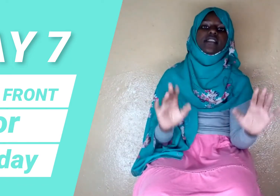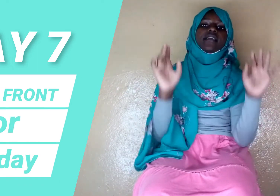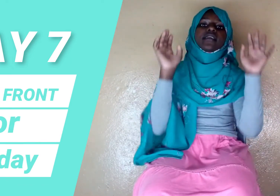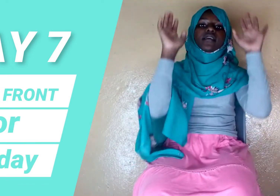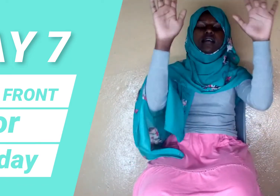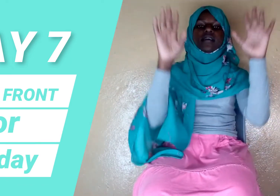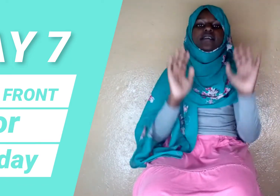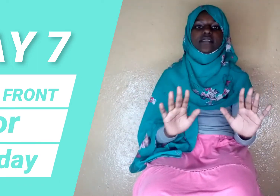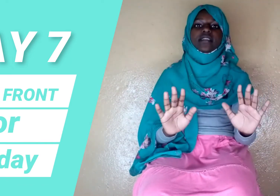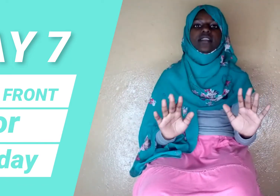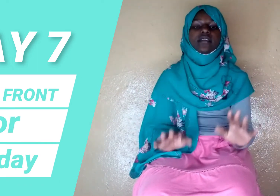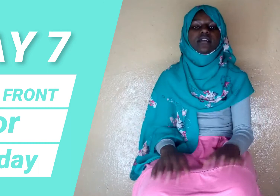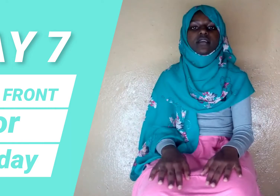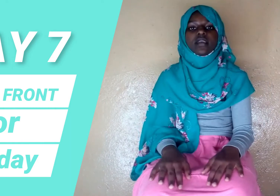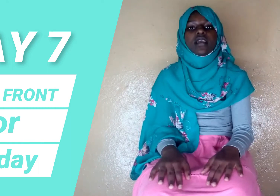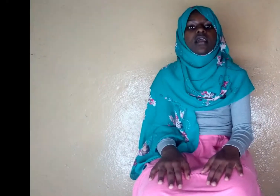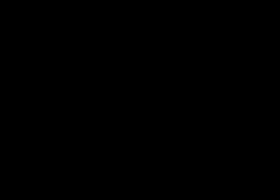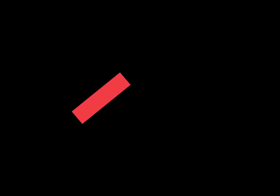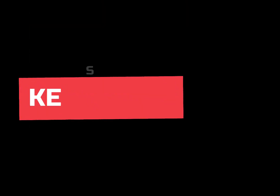Sunday. Sunday.